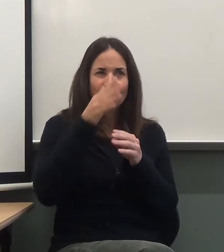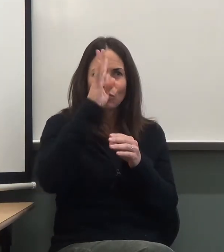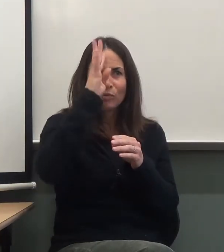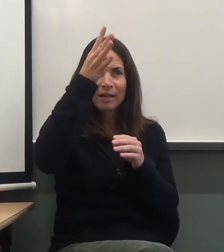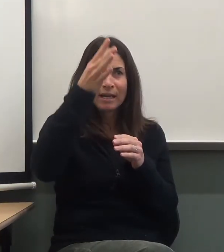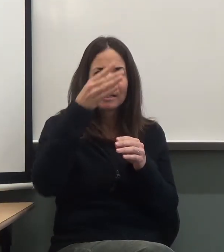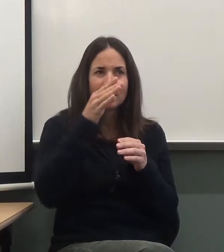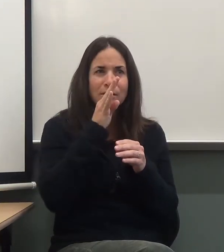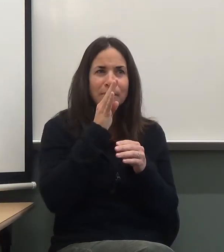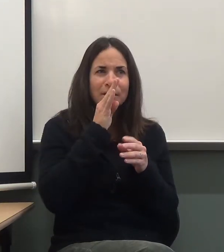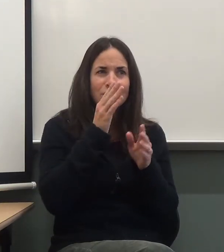speech. What do we use?